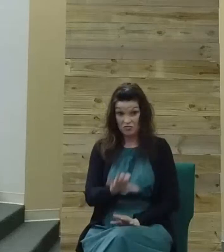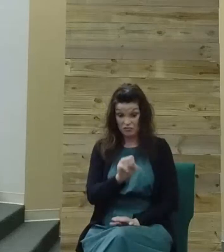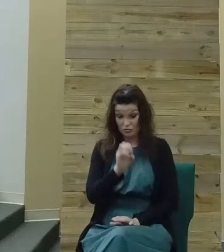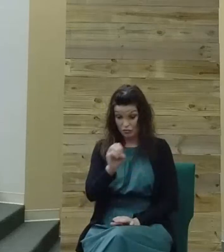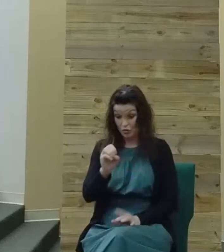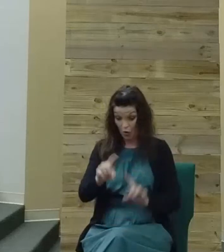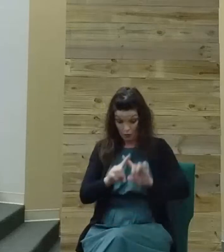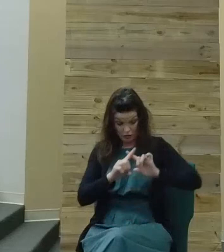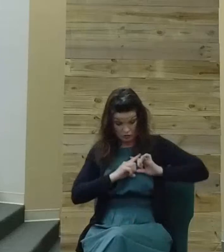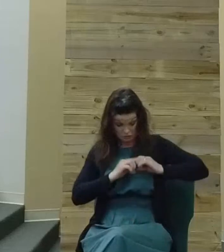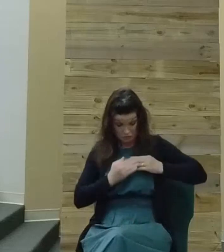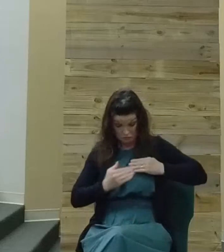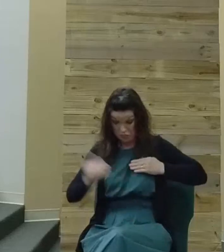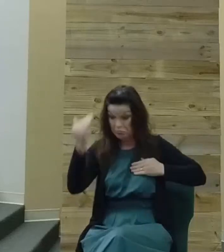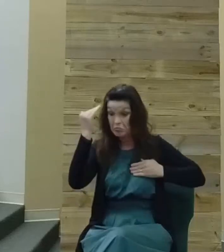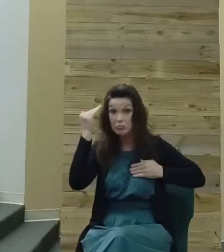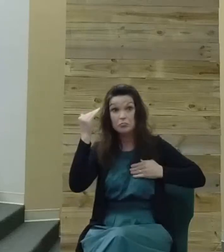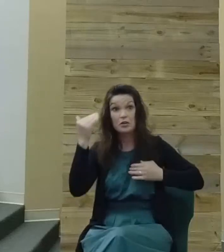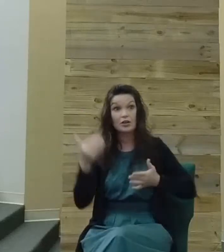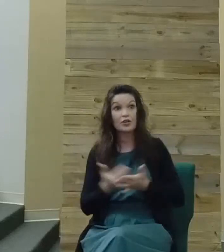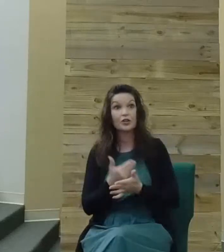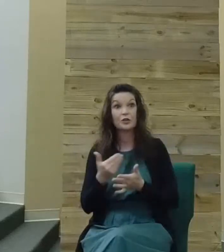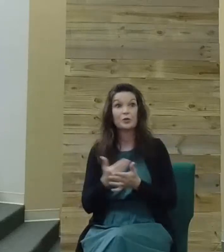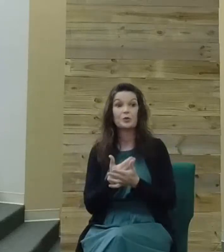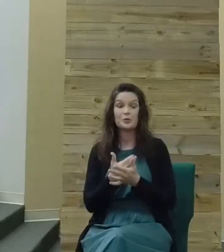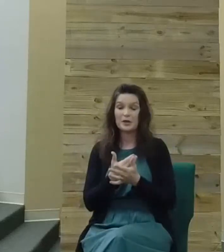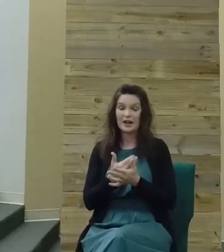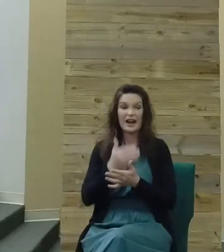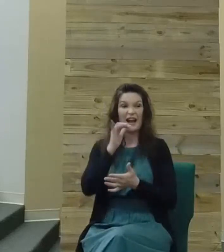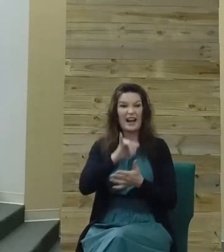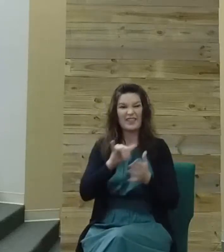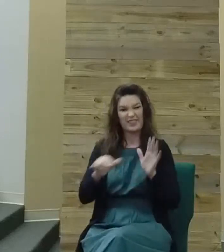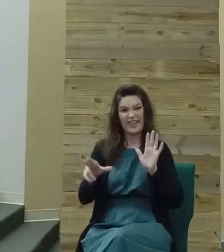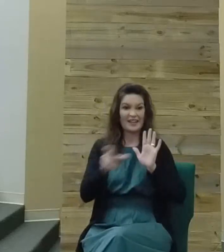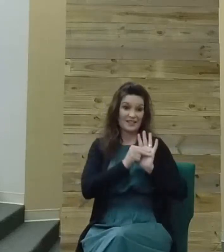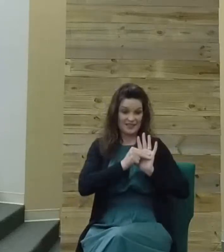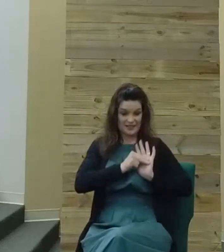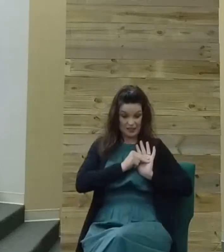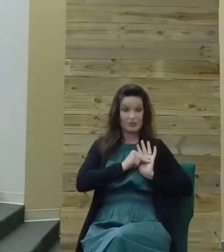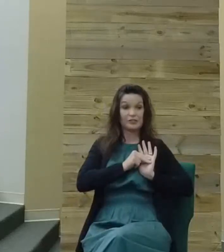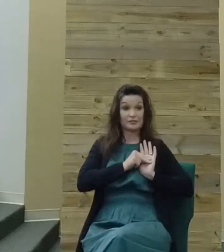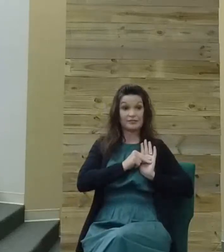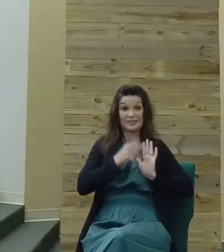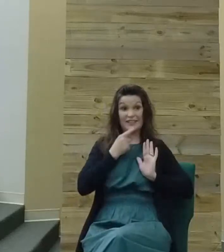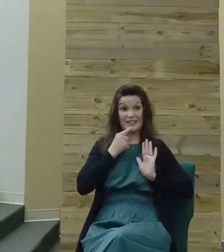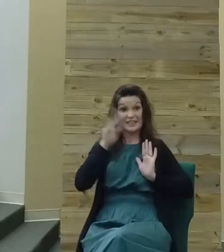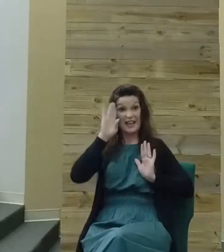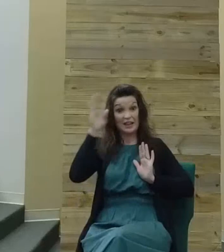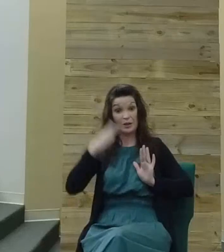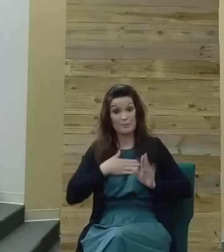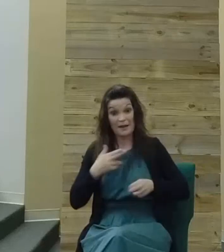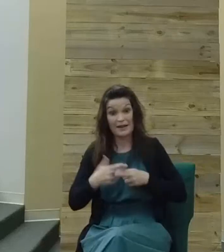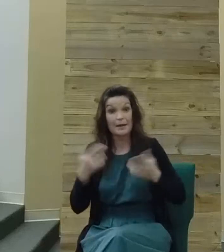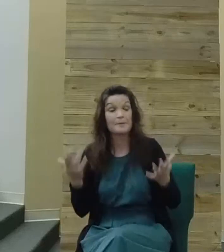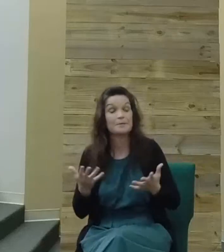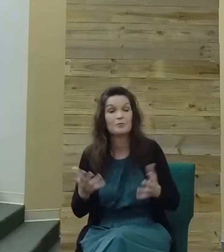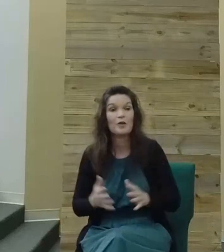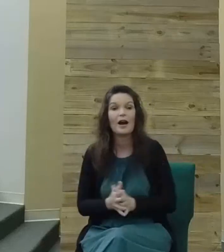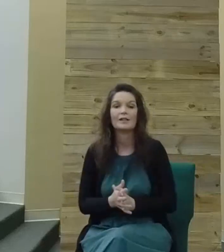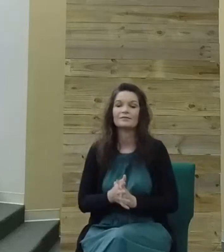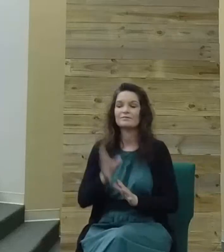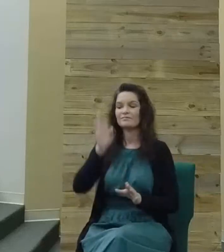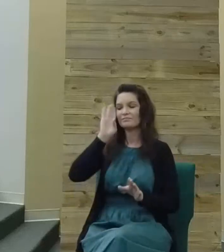And so when you're in Christ and you're a new creation, that sticker that says, "Hello, my name is," can say things